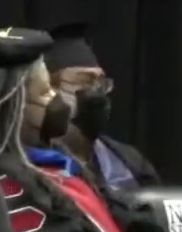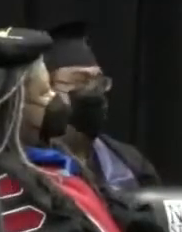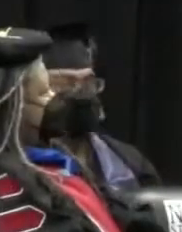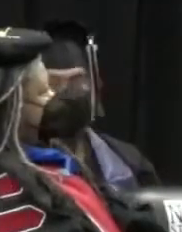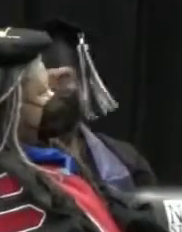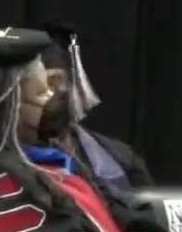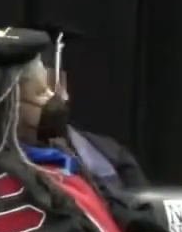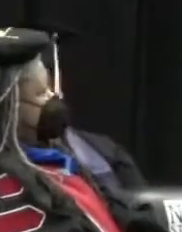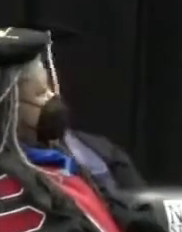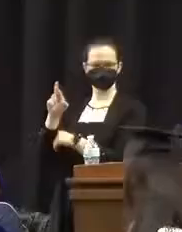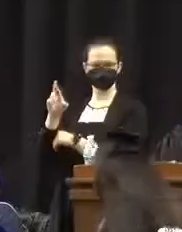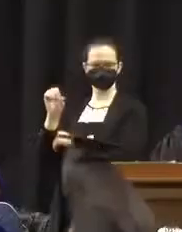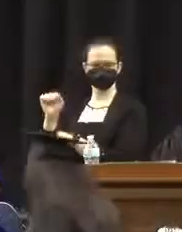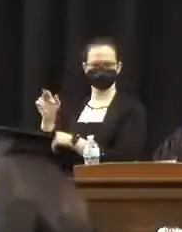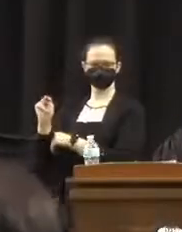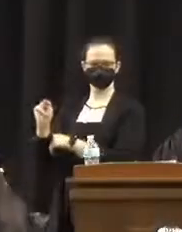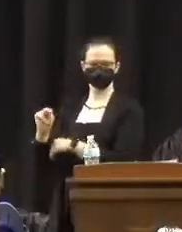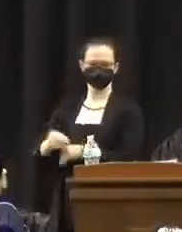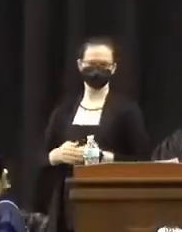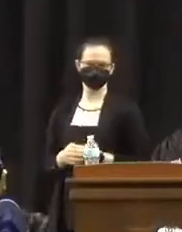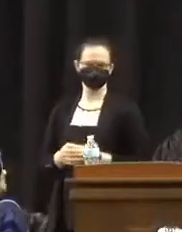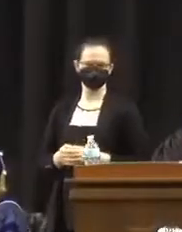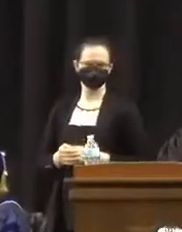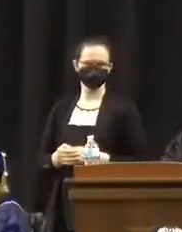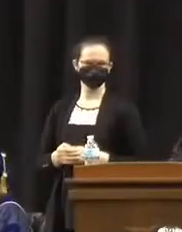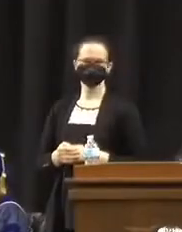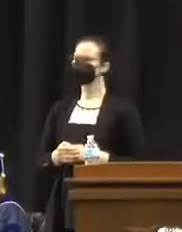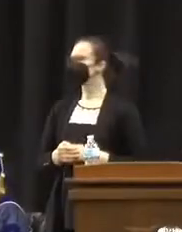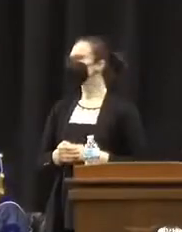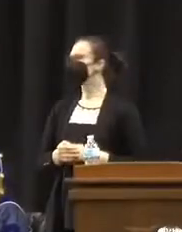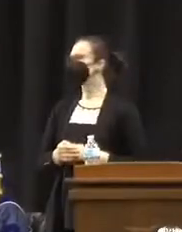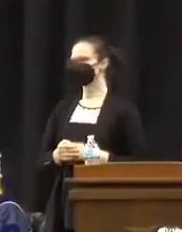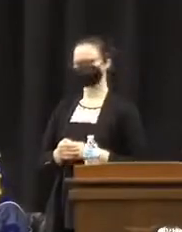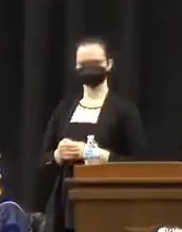Ashley Morgan Pearson.